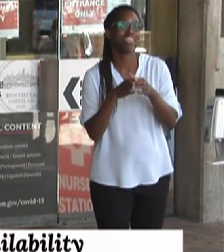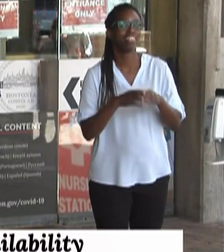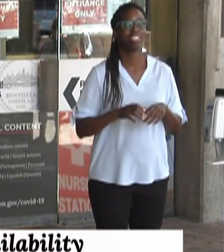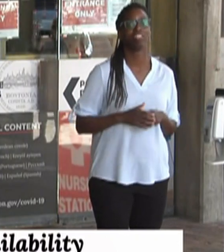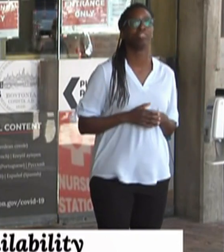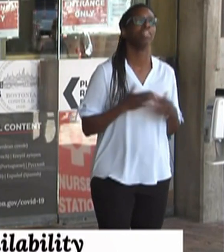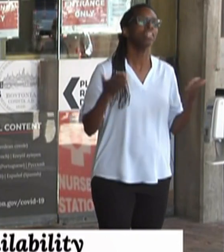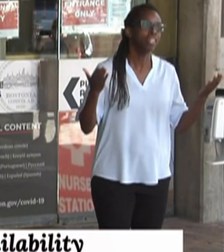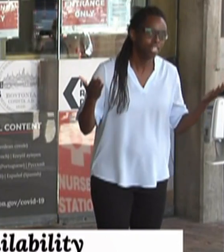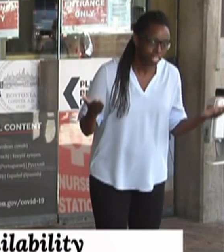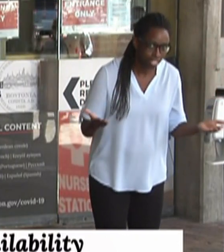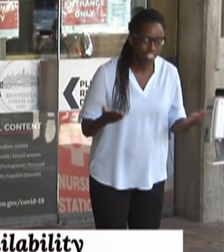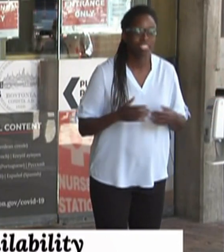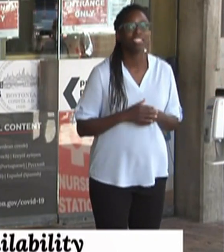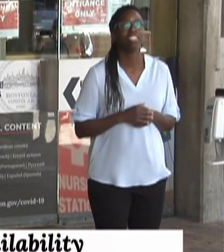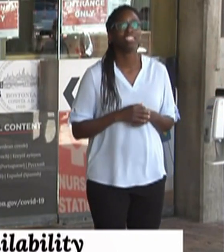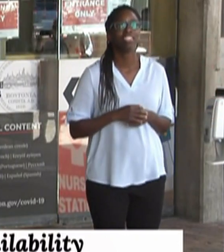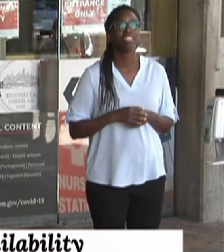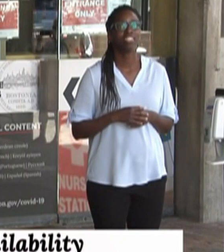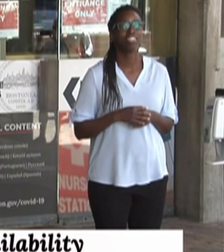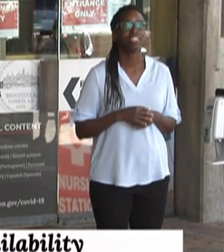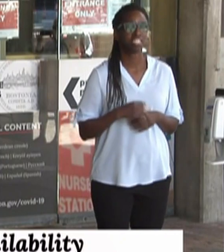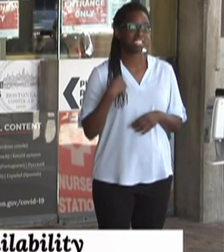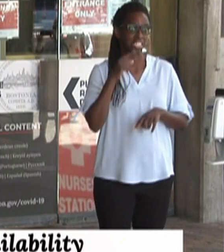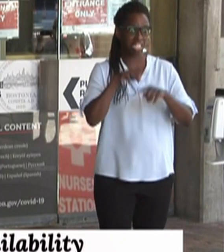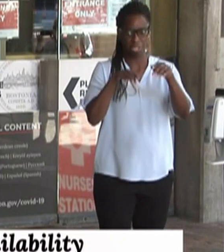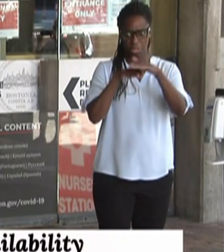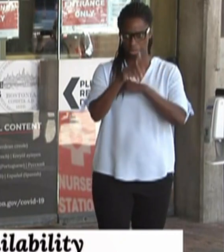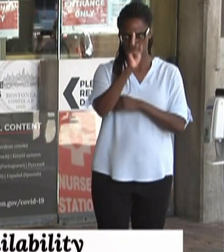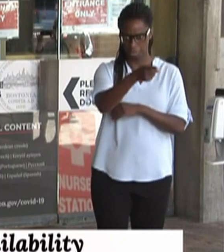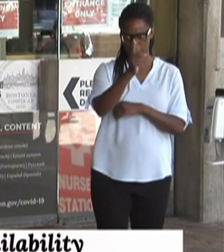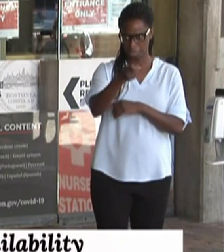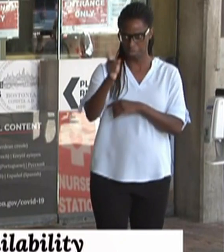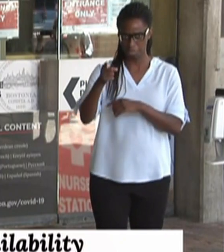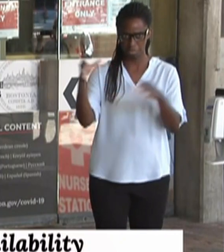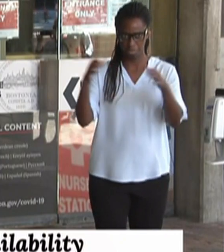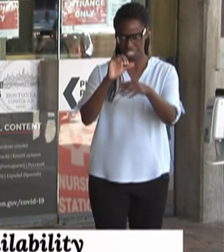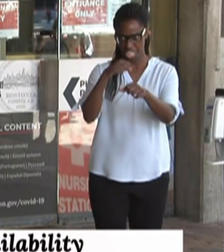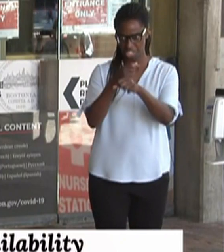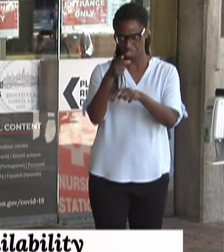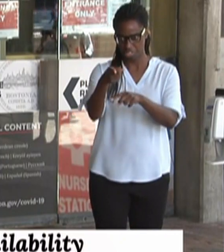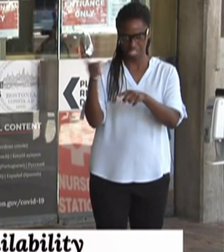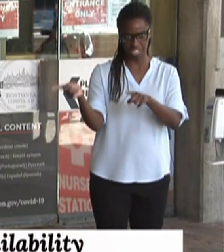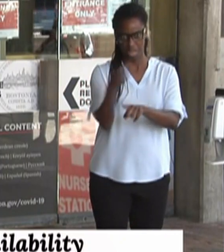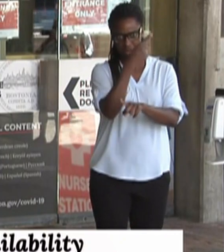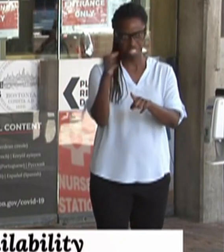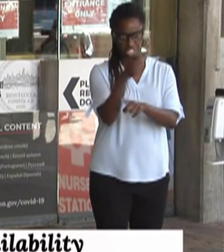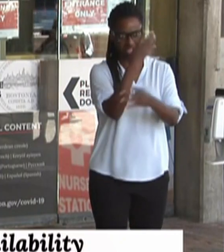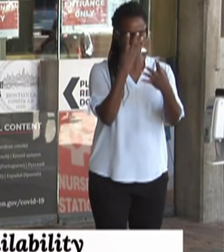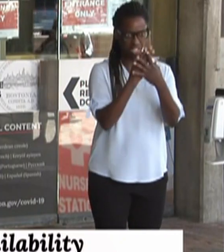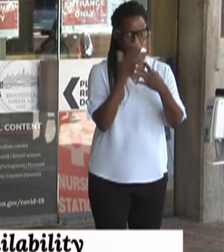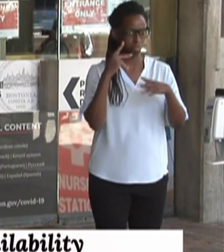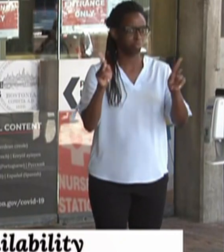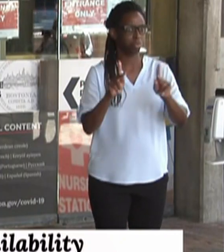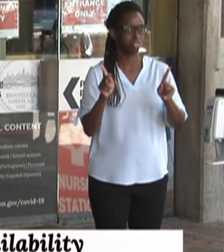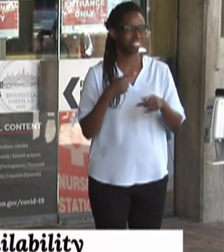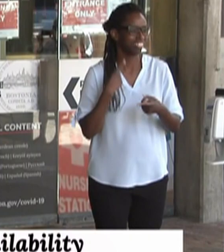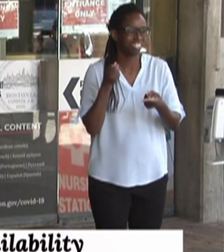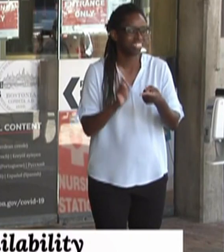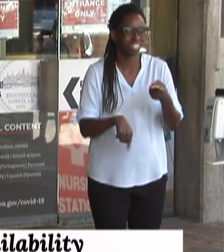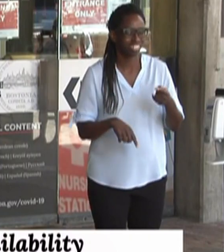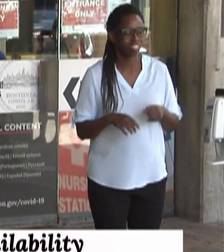should happen. We're really leaning on colleges and universities to get the message out to their students that they have to be responsible, act